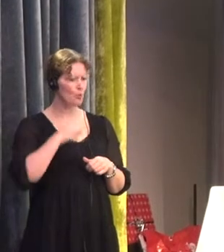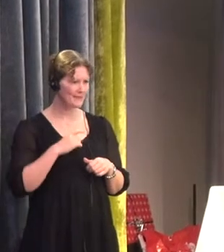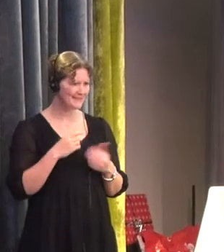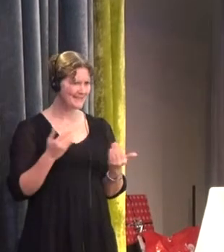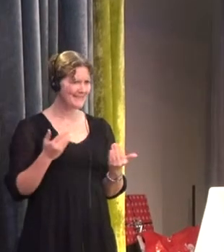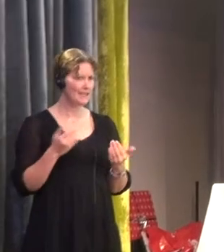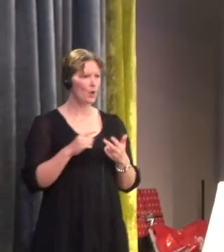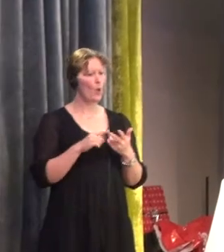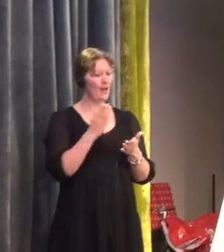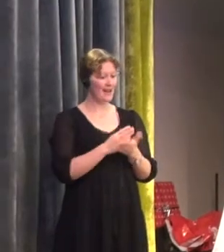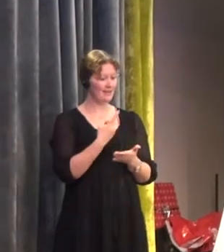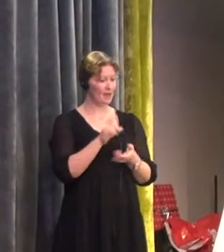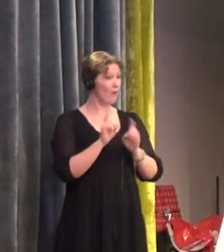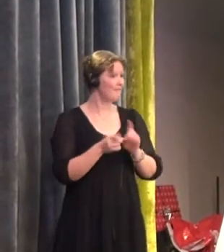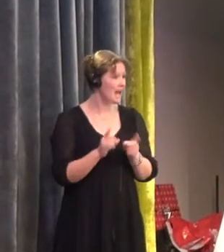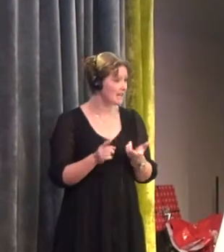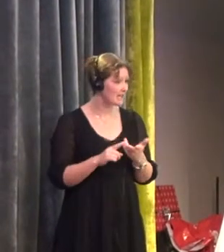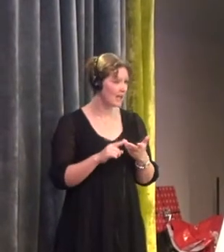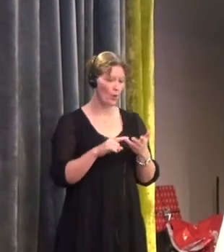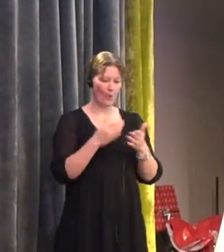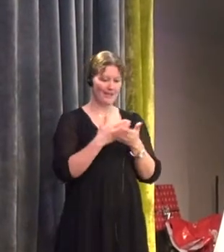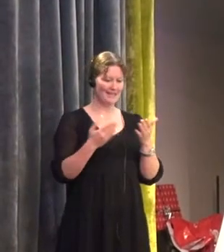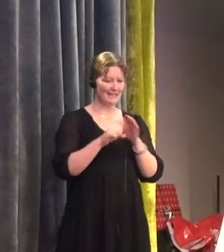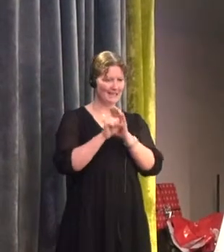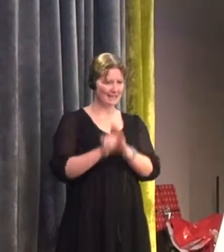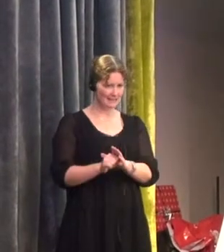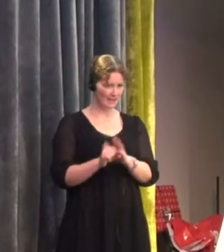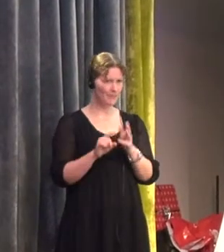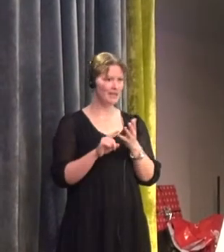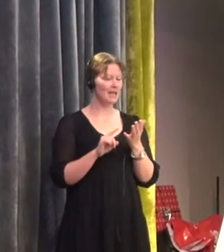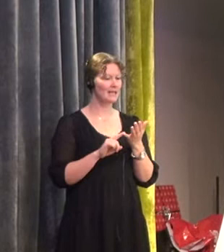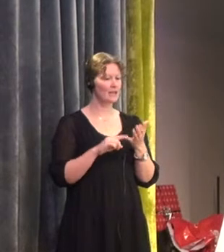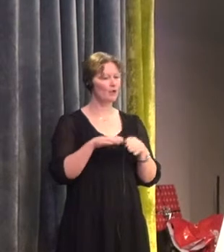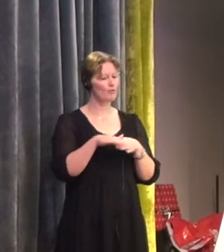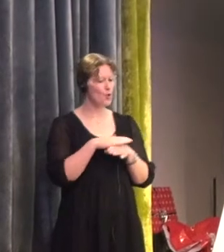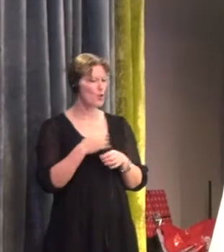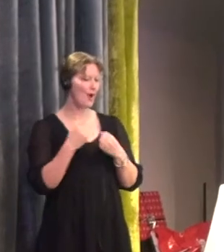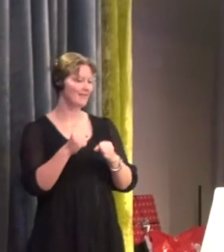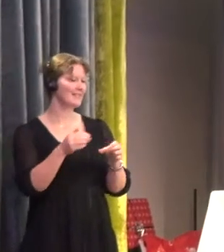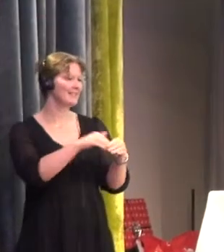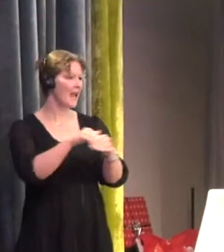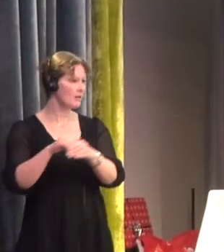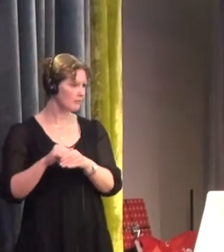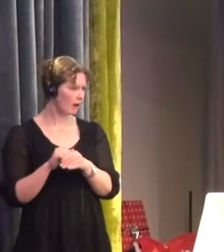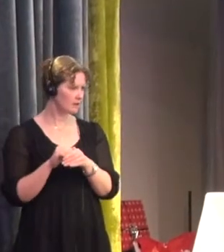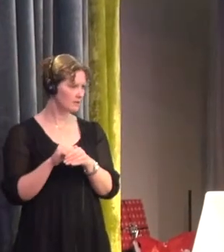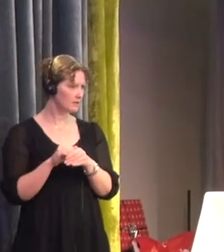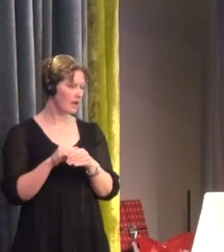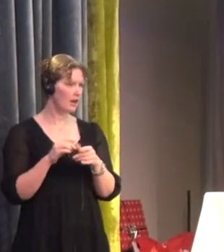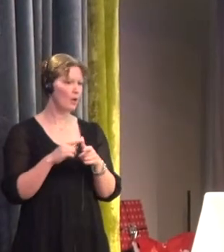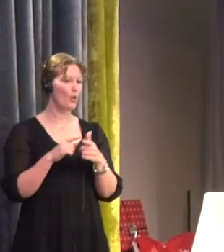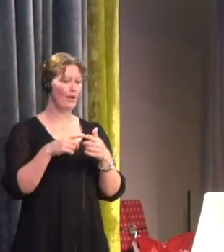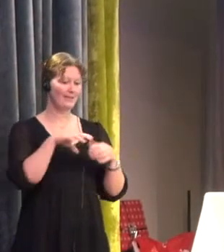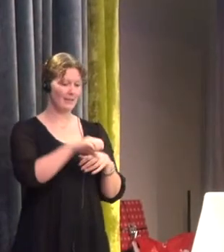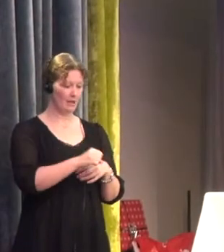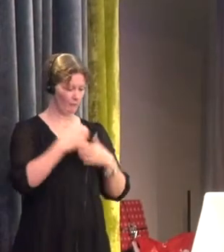persons with disabilities, non-discrimination, full and effective participation, equality of opportunity, accessibility, equality between